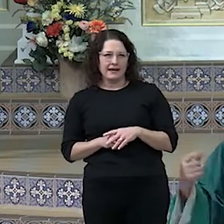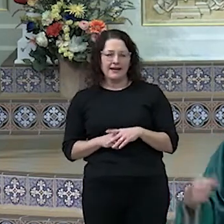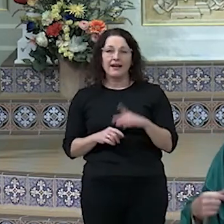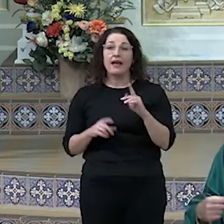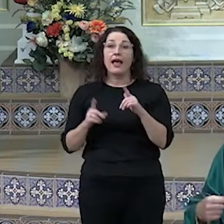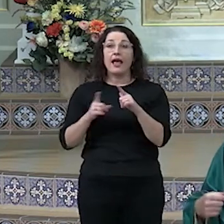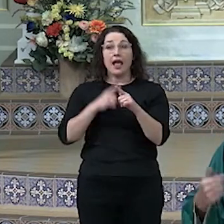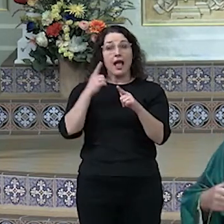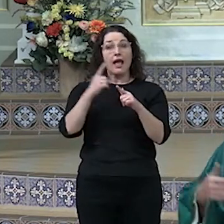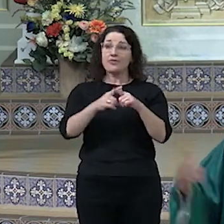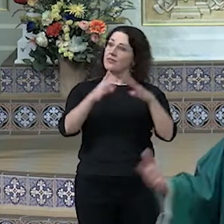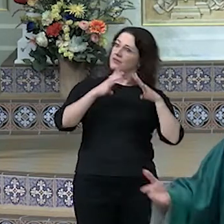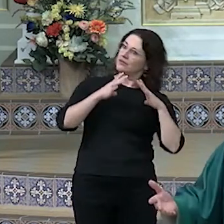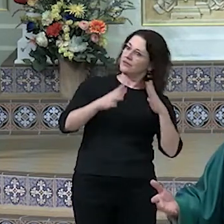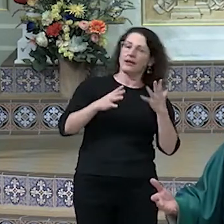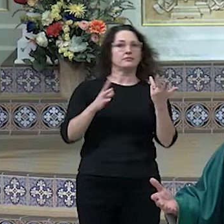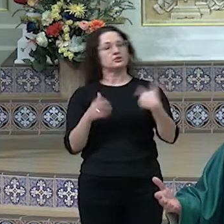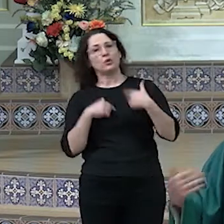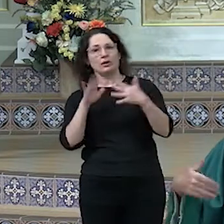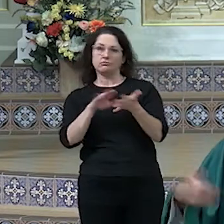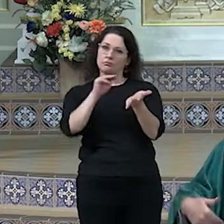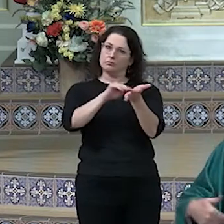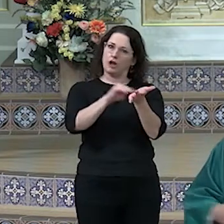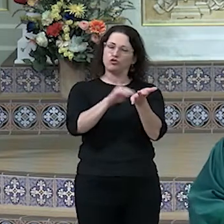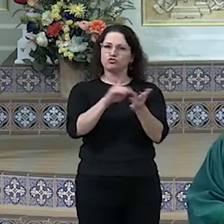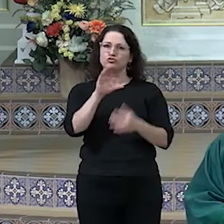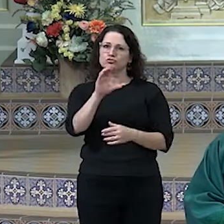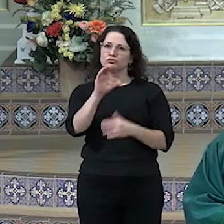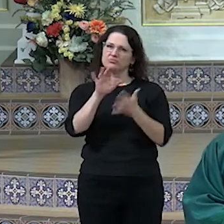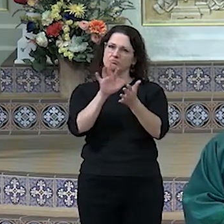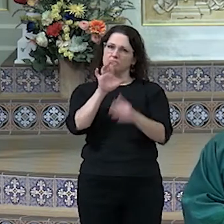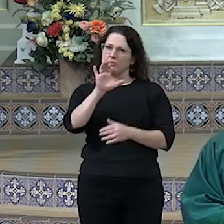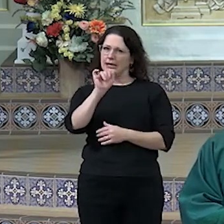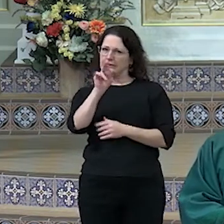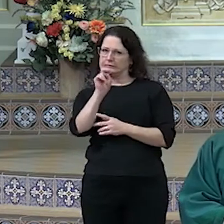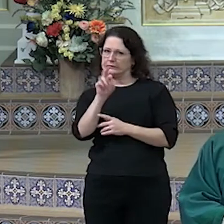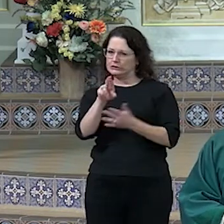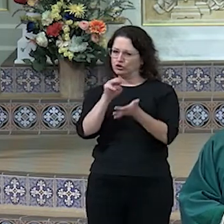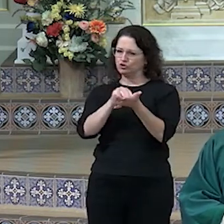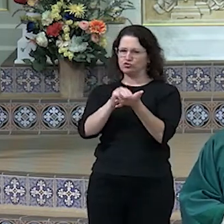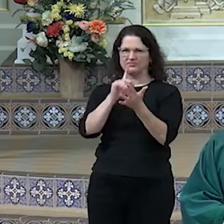And then I met with my oncologist the next day before my next treatment,